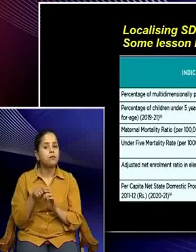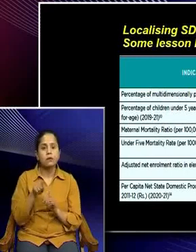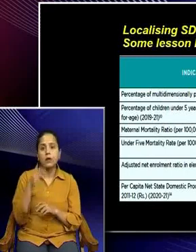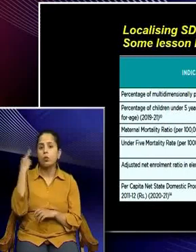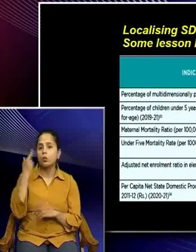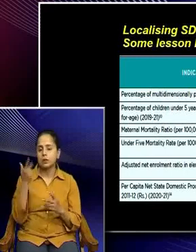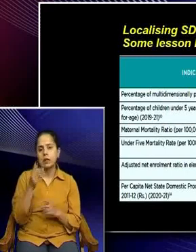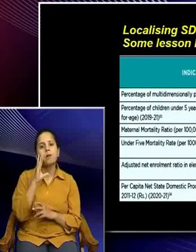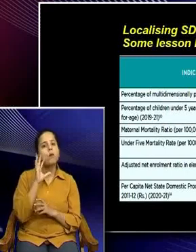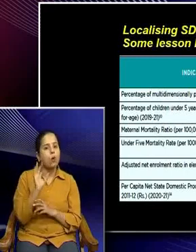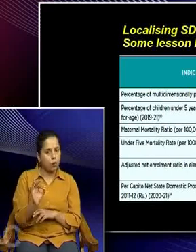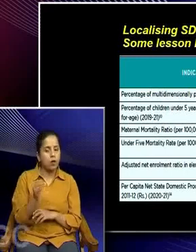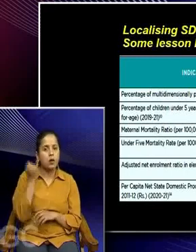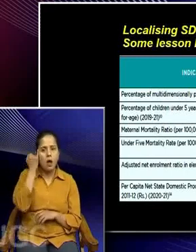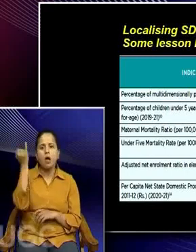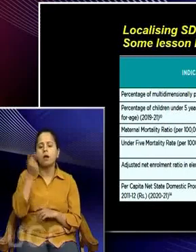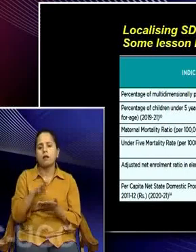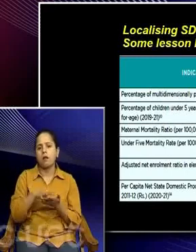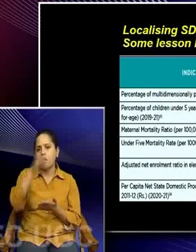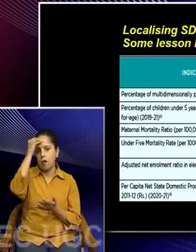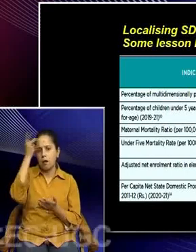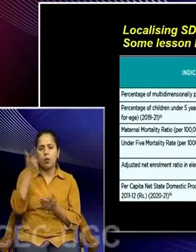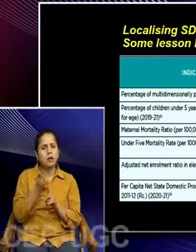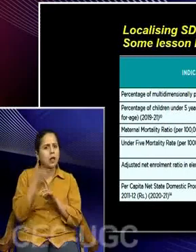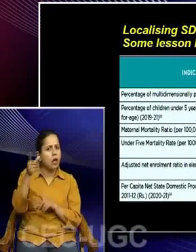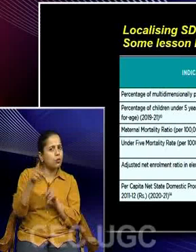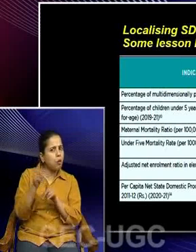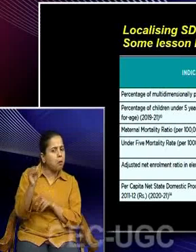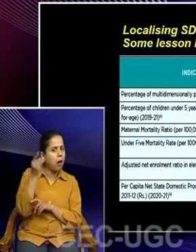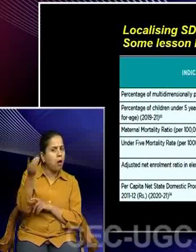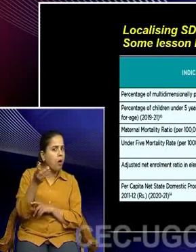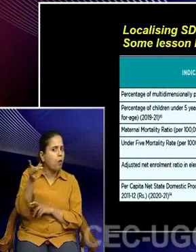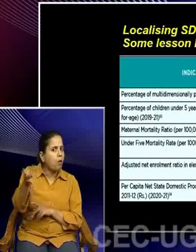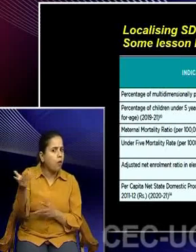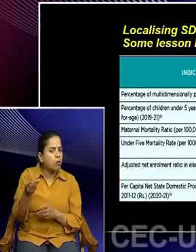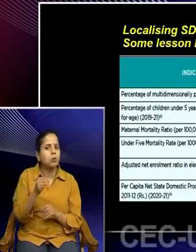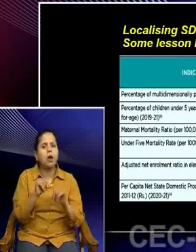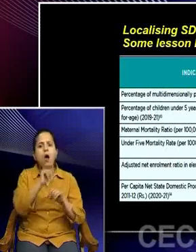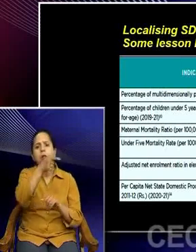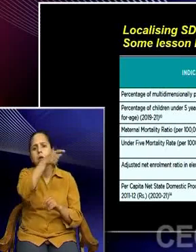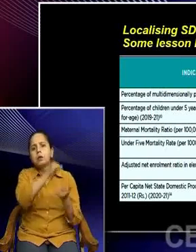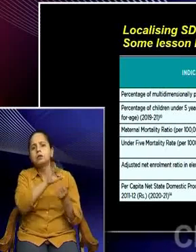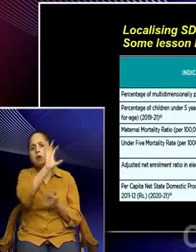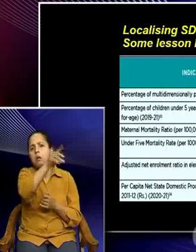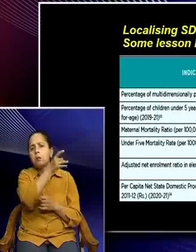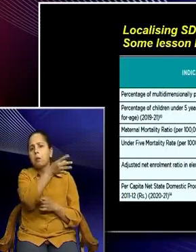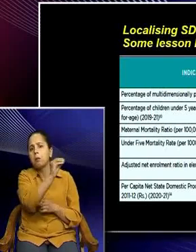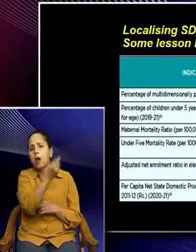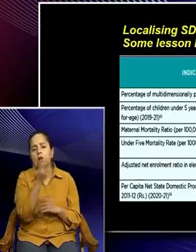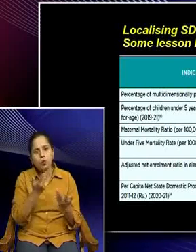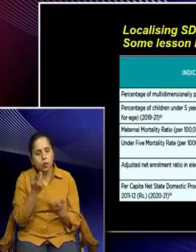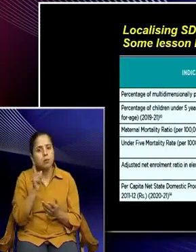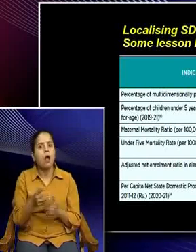it's important. So the idea is to learn what Kerala is doing well or some other state is doing well in order